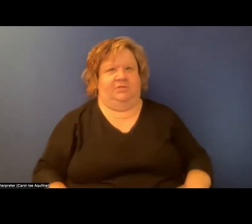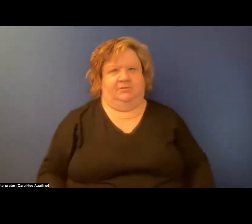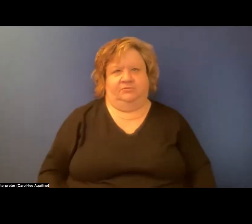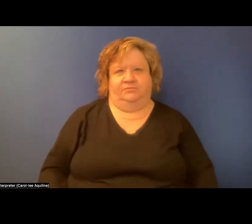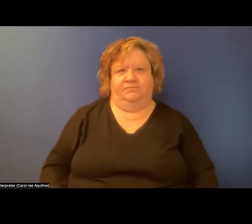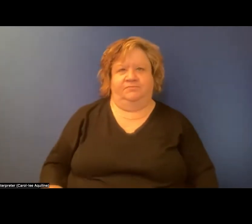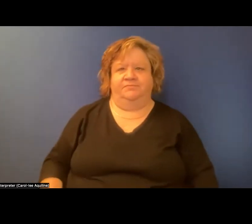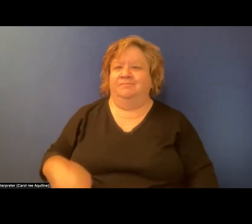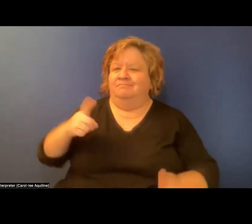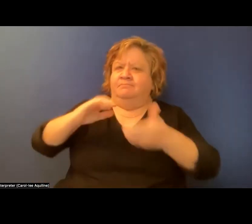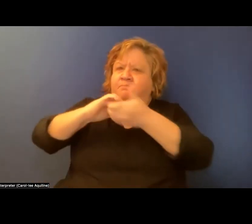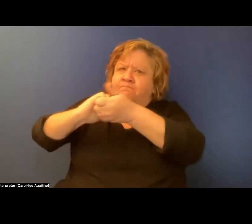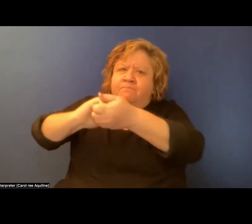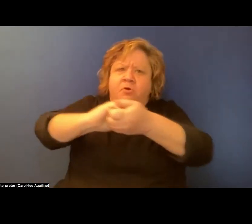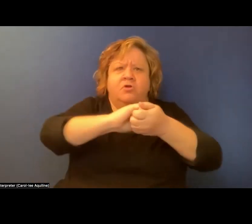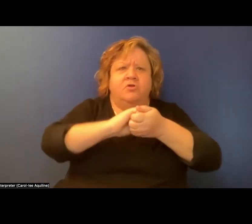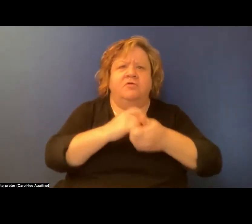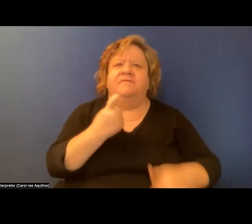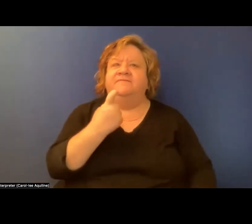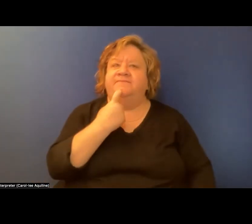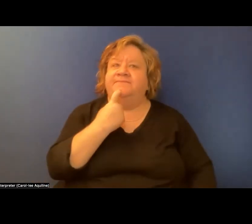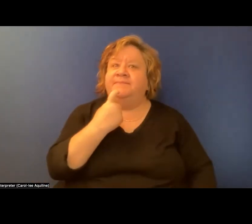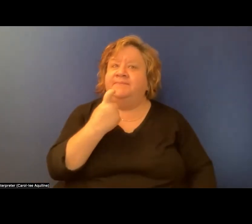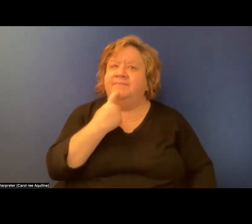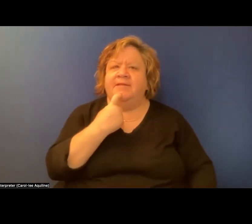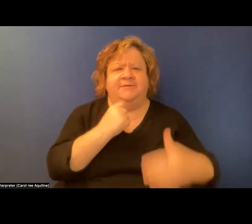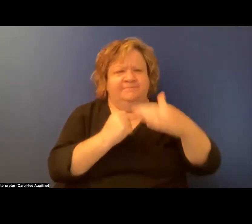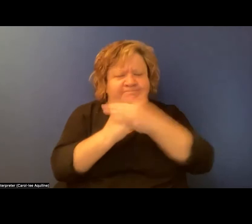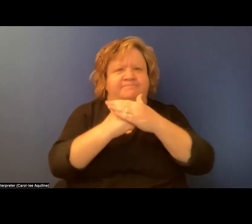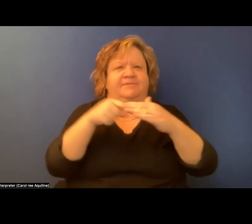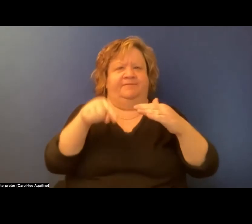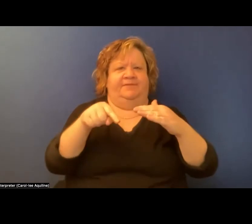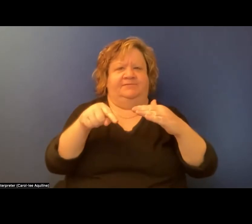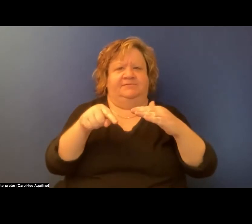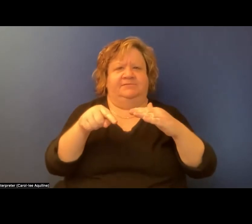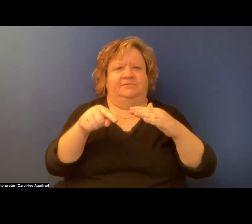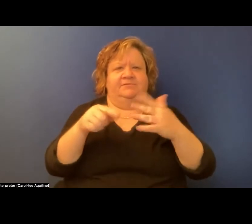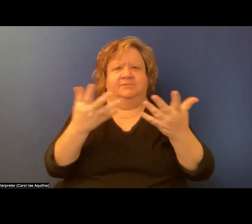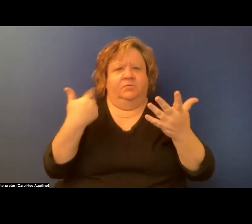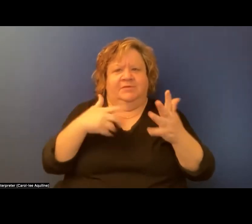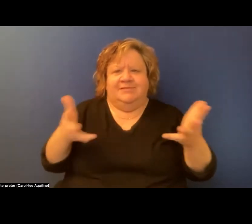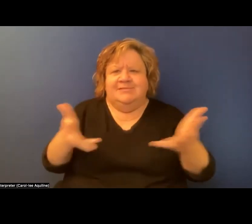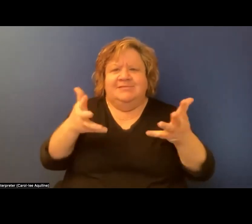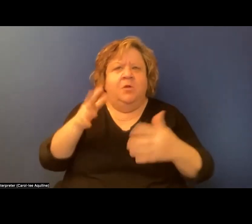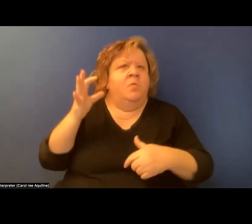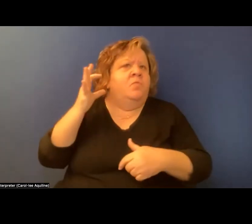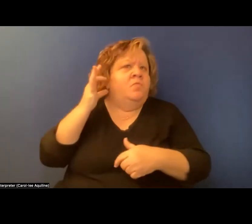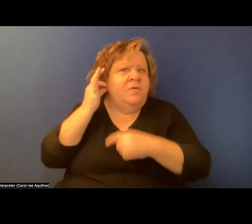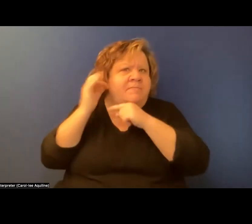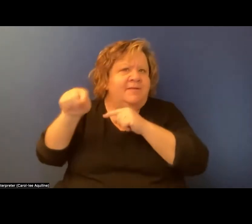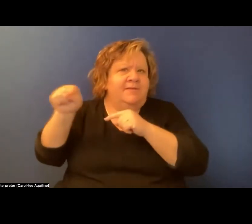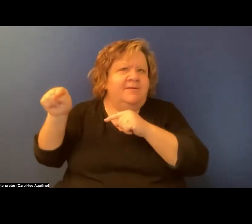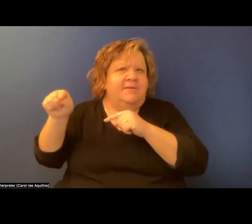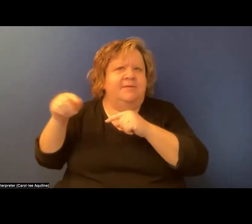at the Commission on the Status of Women. We are also exploring opportunities to advance these intersections in the bilateral and